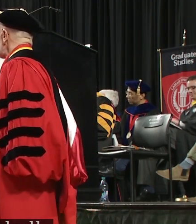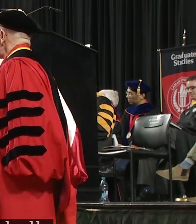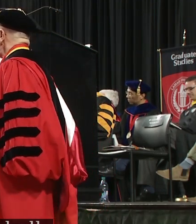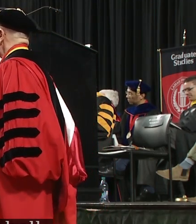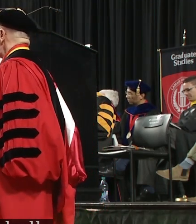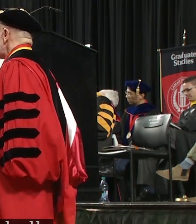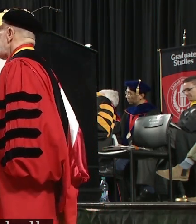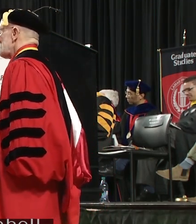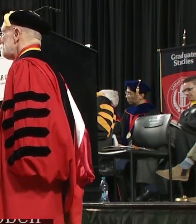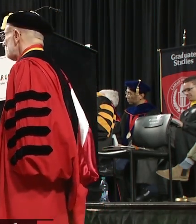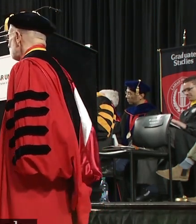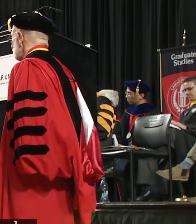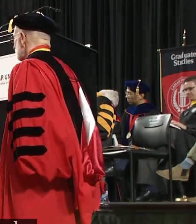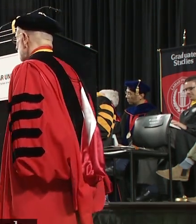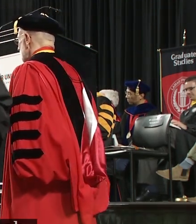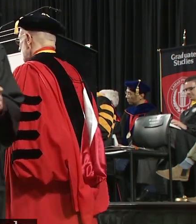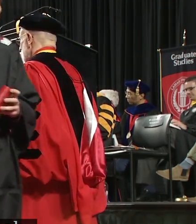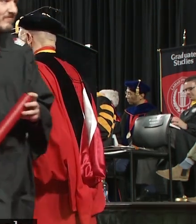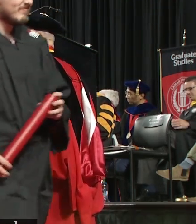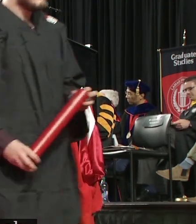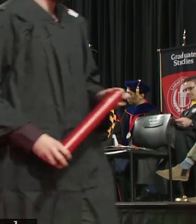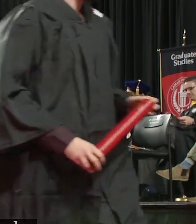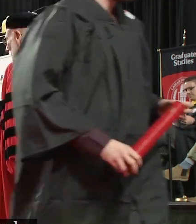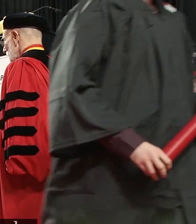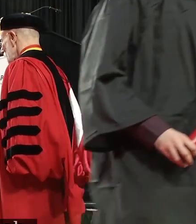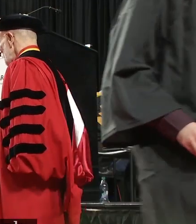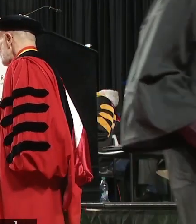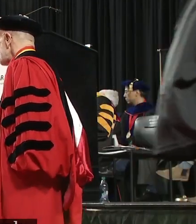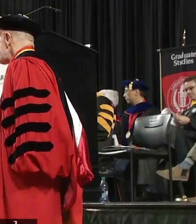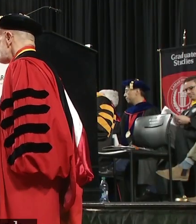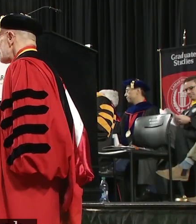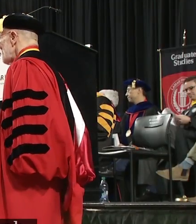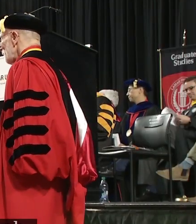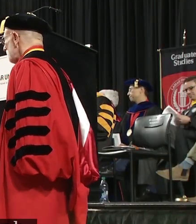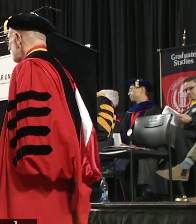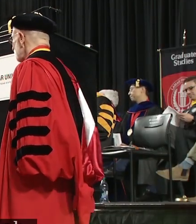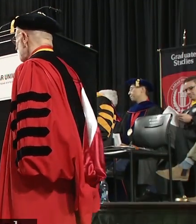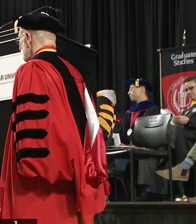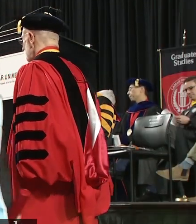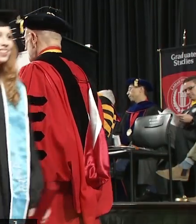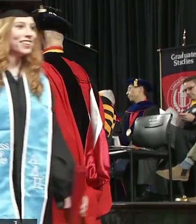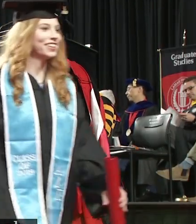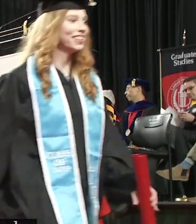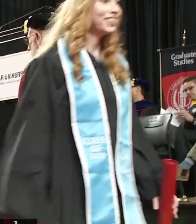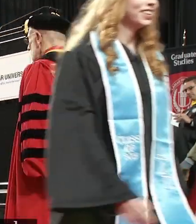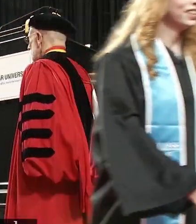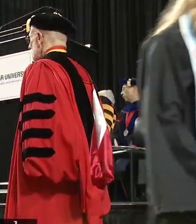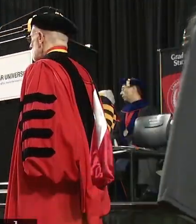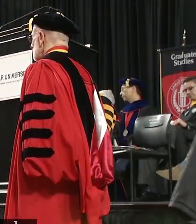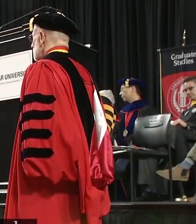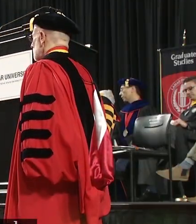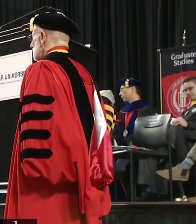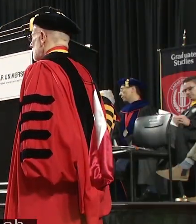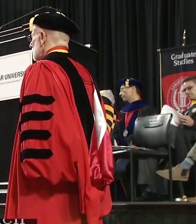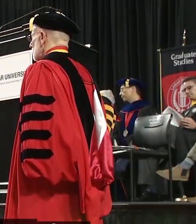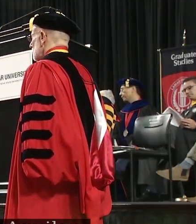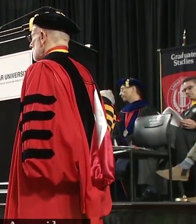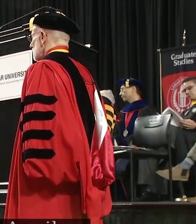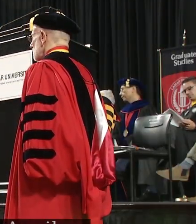Ruby Iridian Villegas Aguilar, summa cum laude.